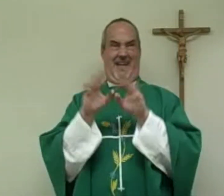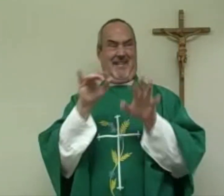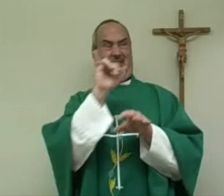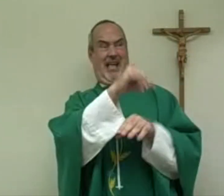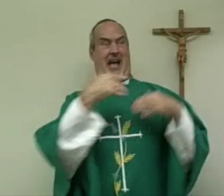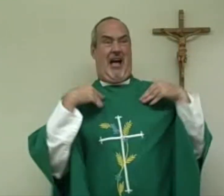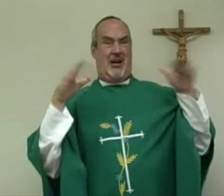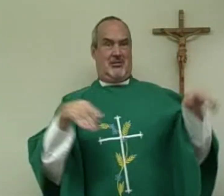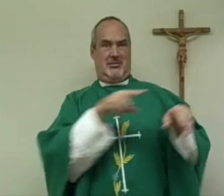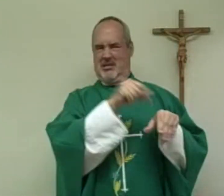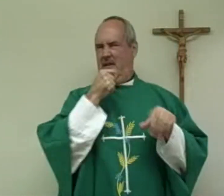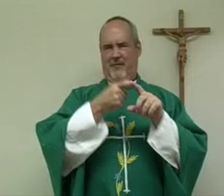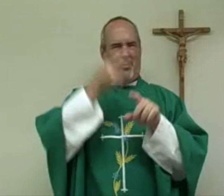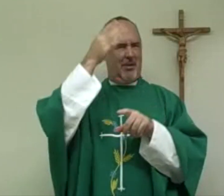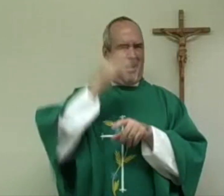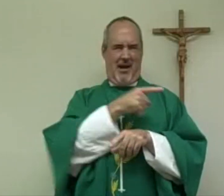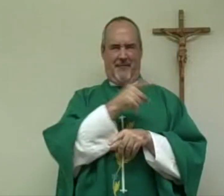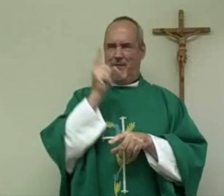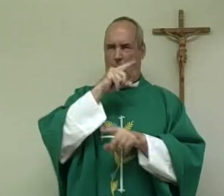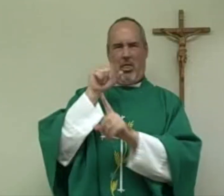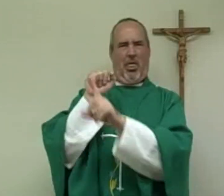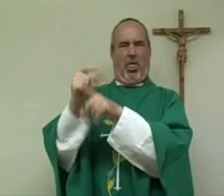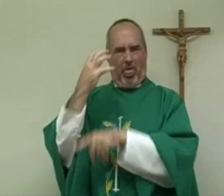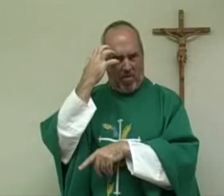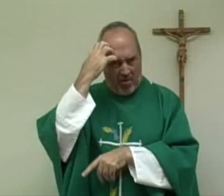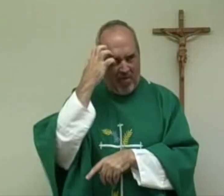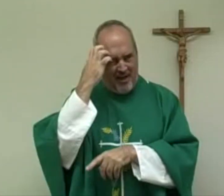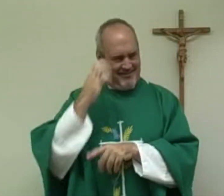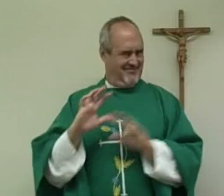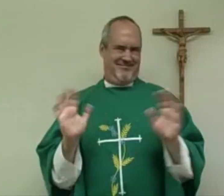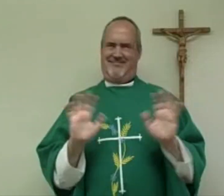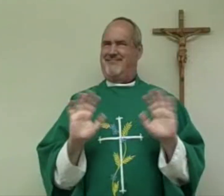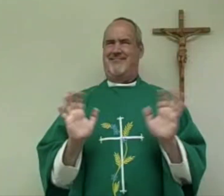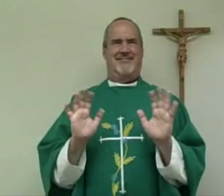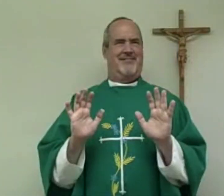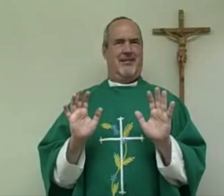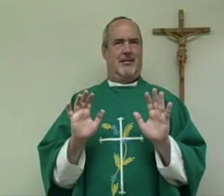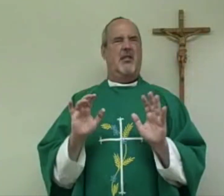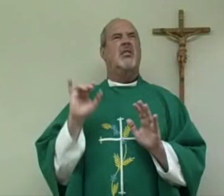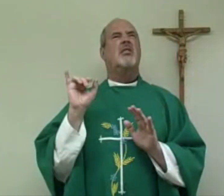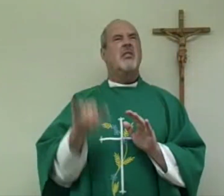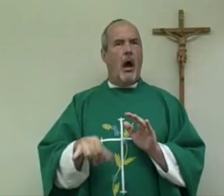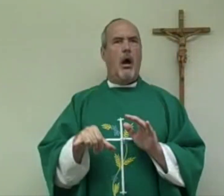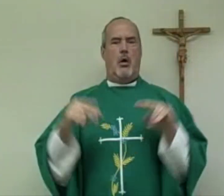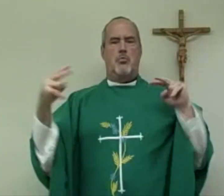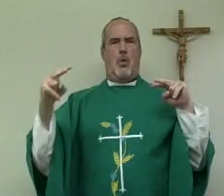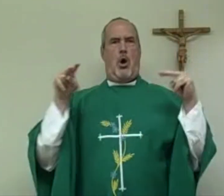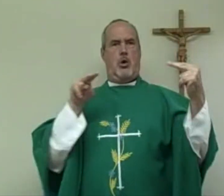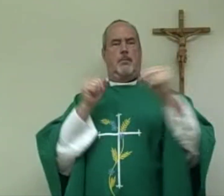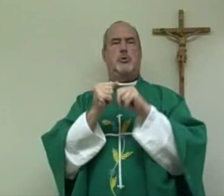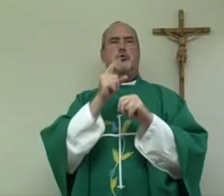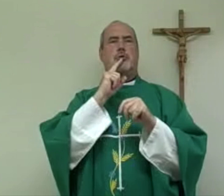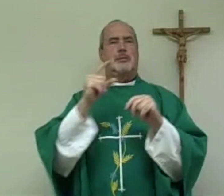no quadrinity. And that angel could not have been from God and has led you some false